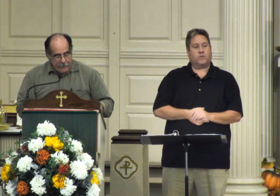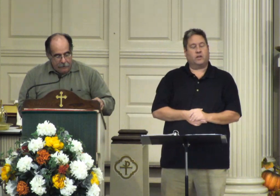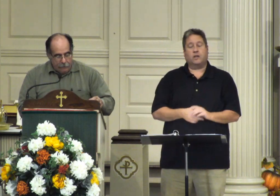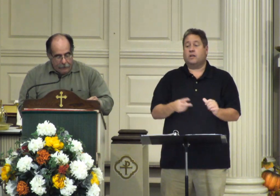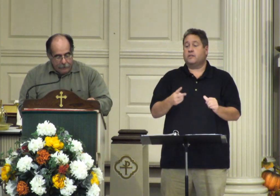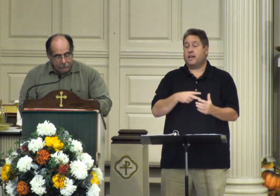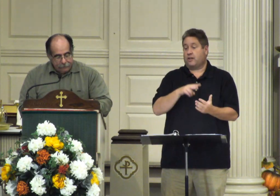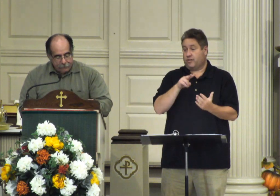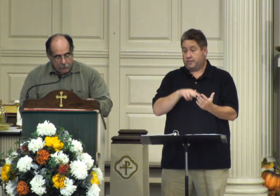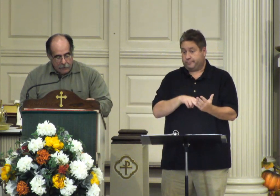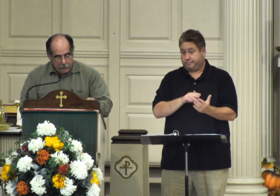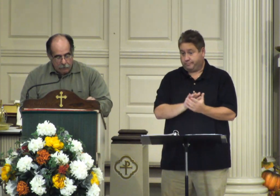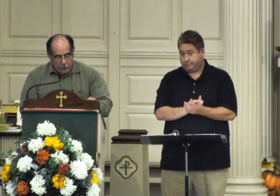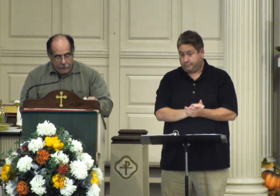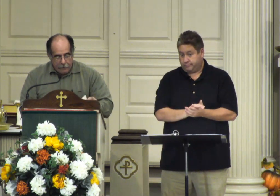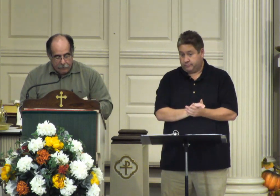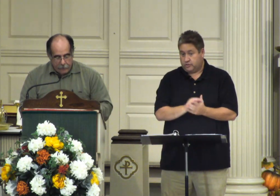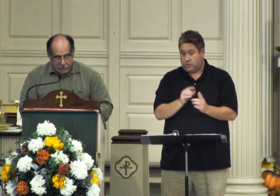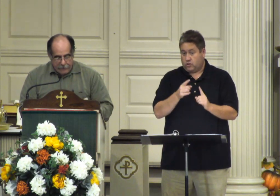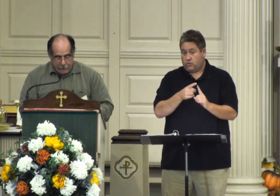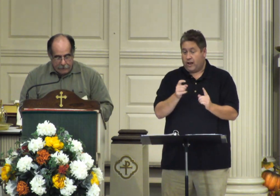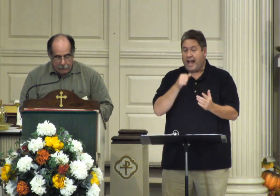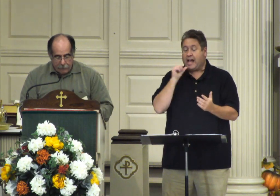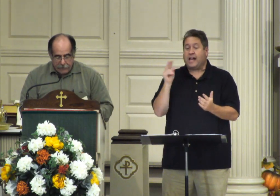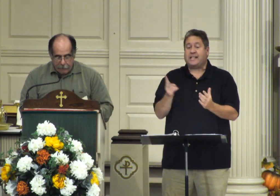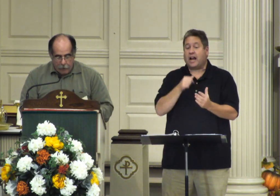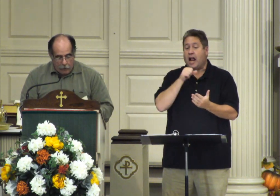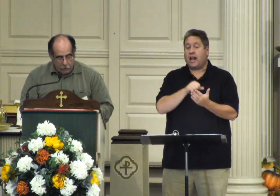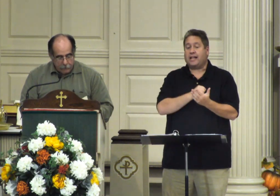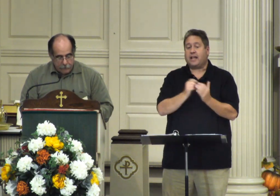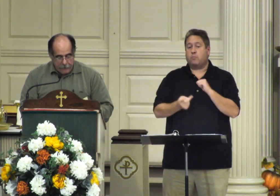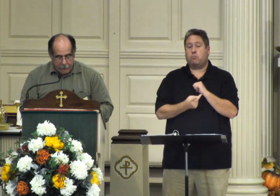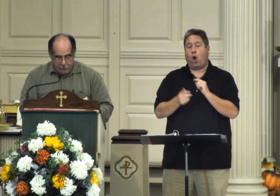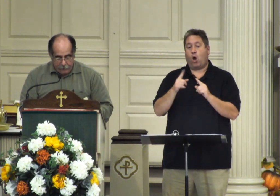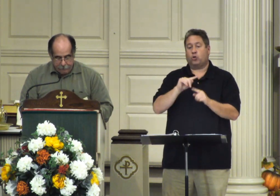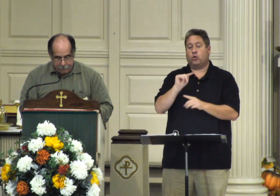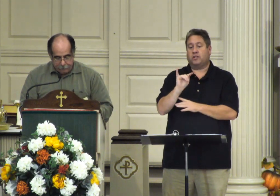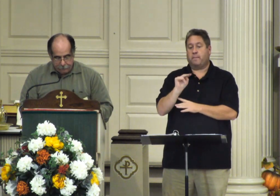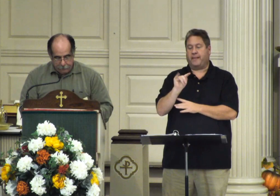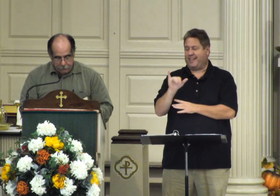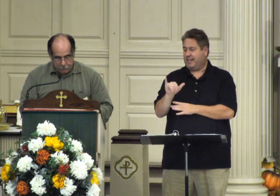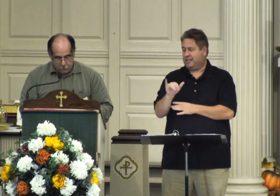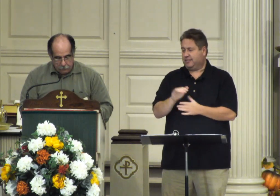The second reading is a reading from the second letter of St. Paul to Timothy.